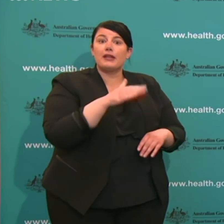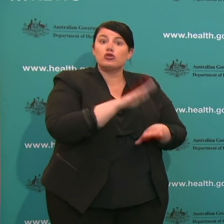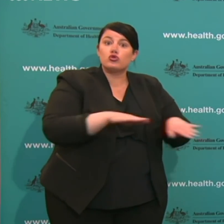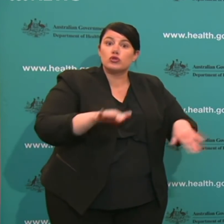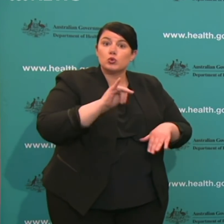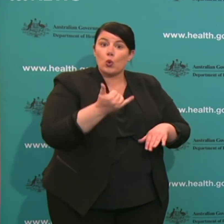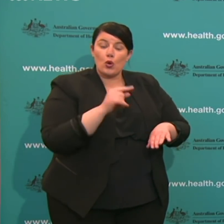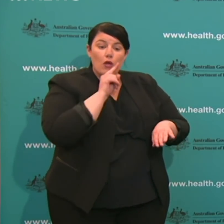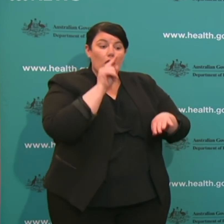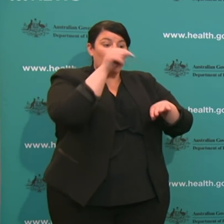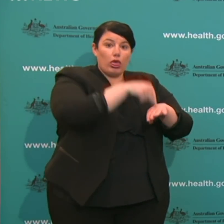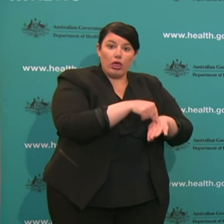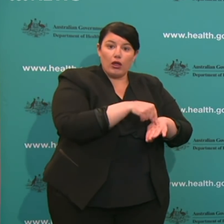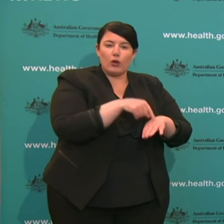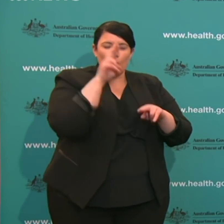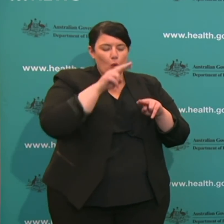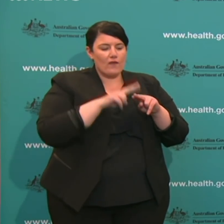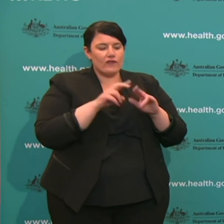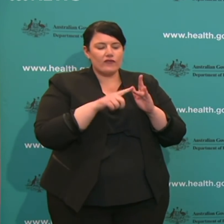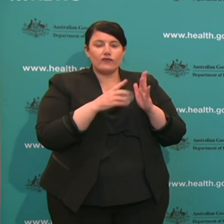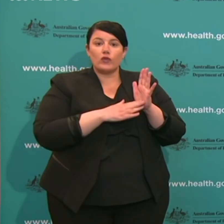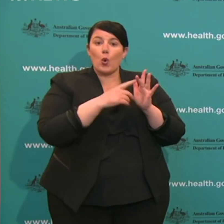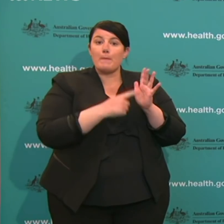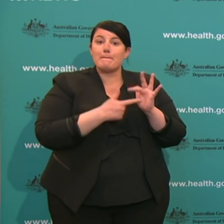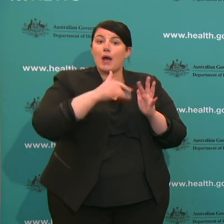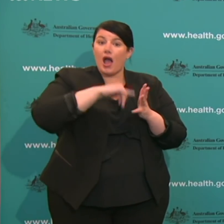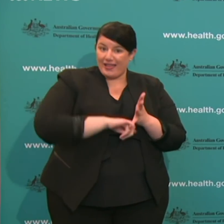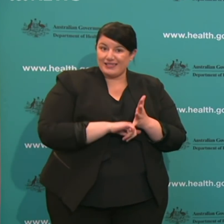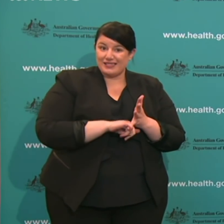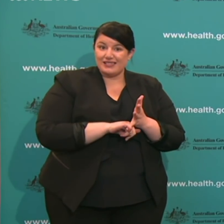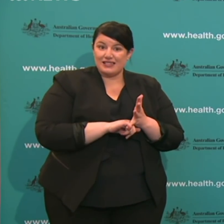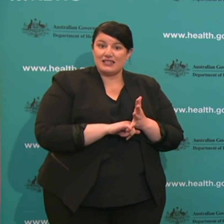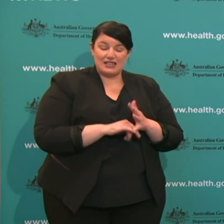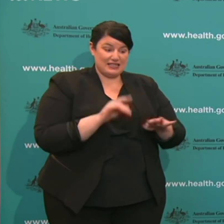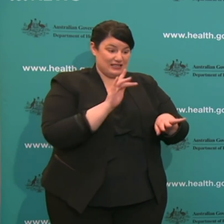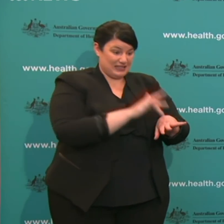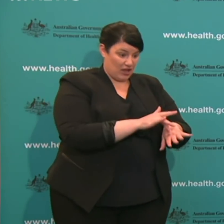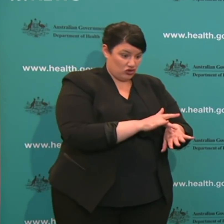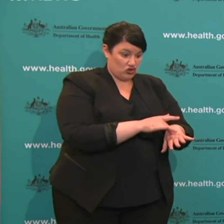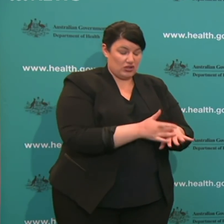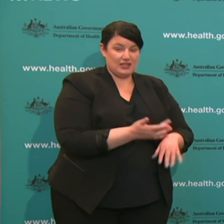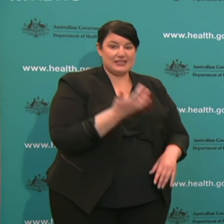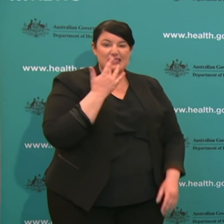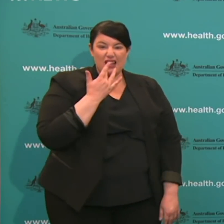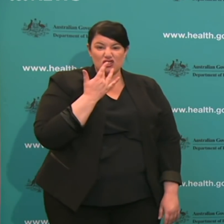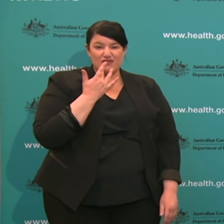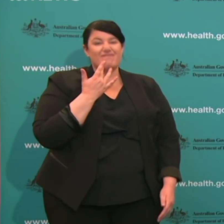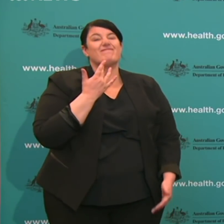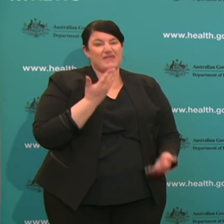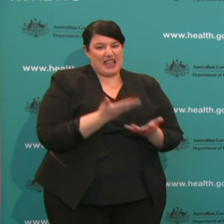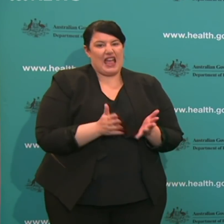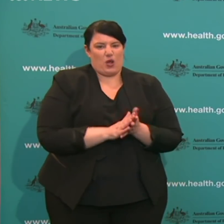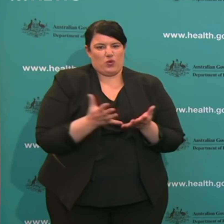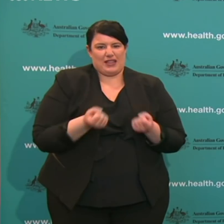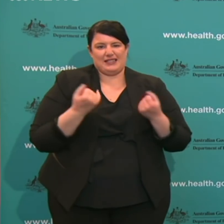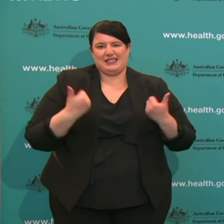things like that. We call those fomites, and then people touch that surface and generally touch their mouths, and that's how the virus gets